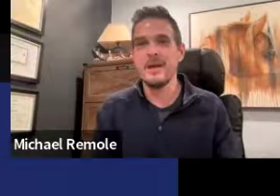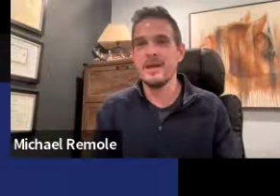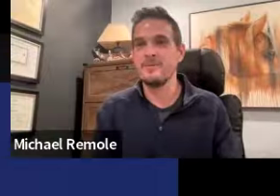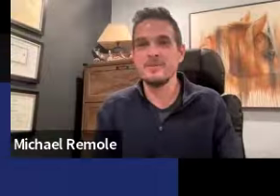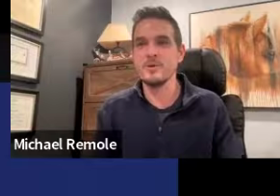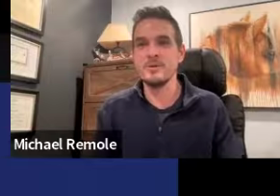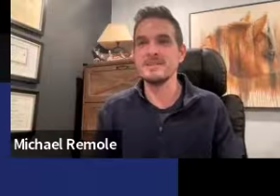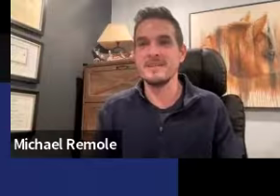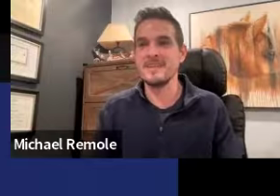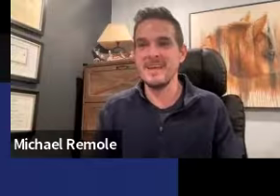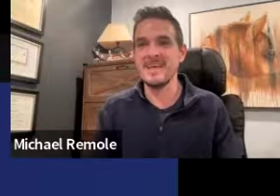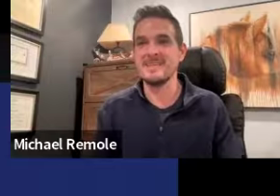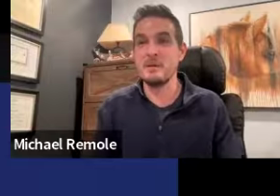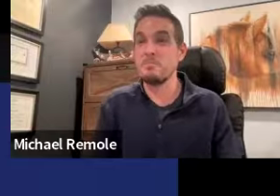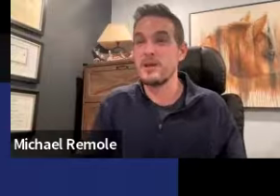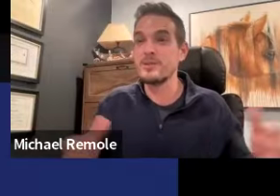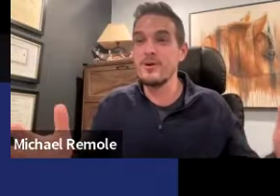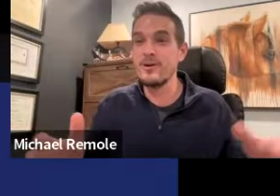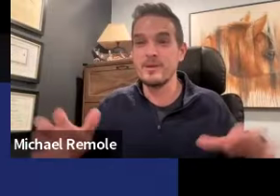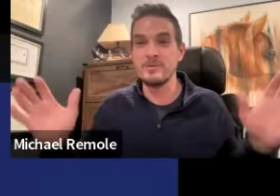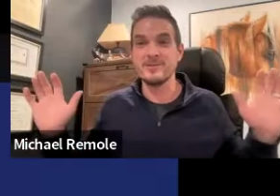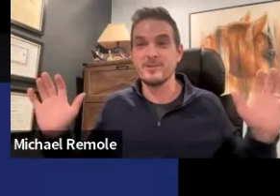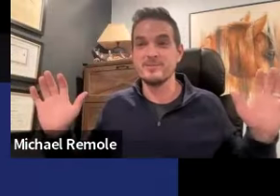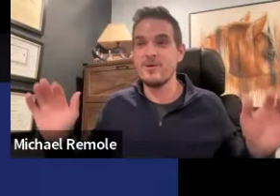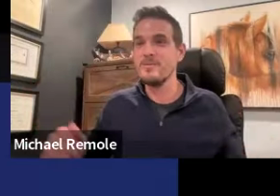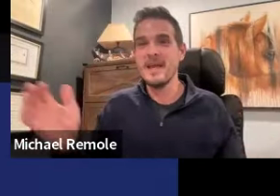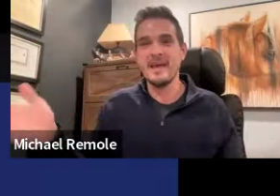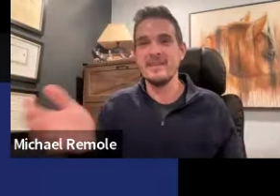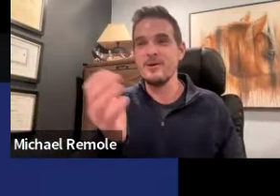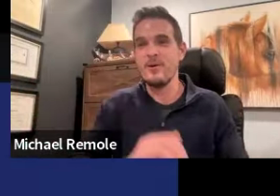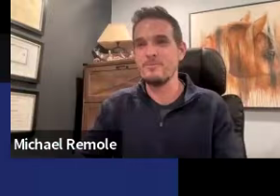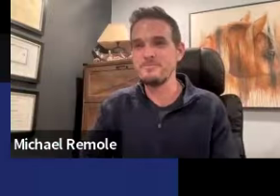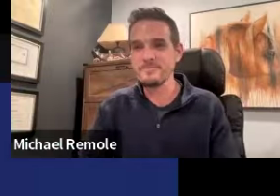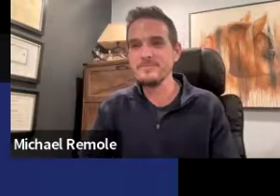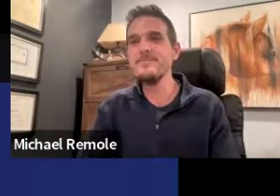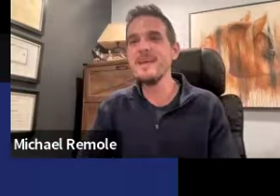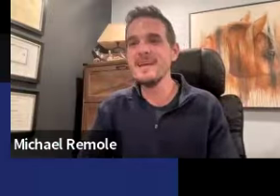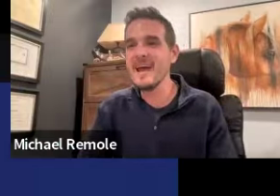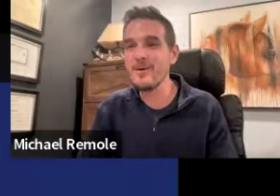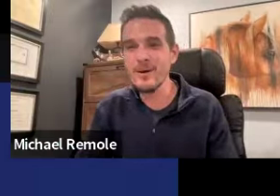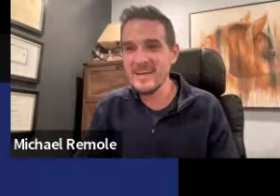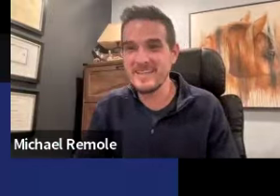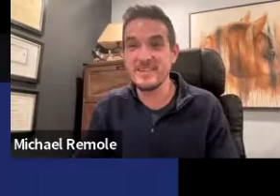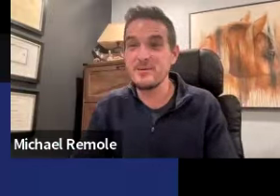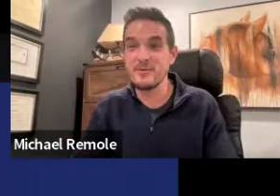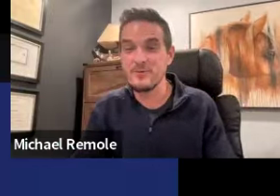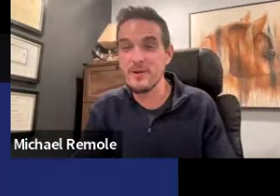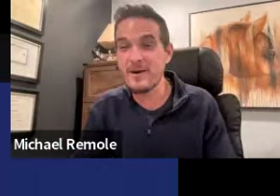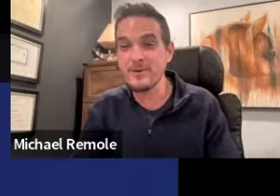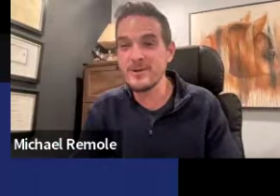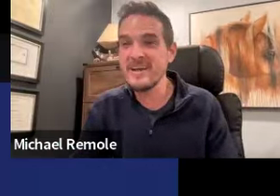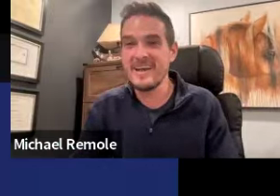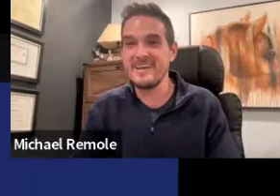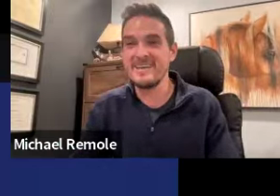time, and 15, 20 minutes, and play with the dog, play with the exercise ball, and then he'd go home. And now he's here for the